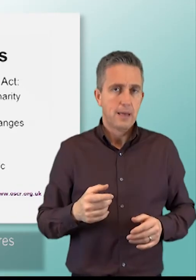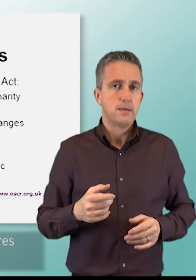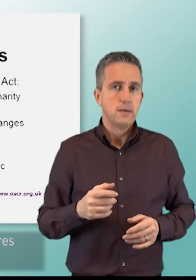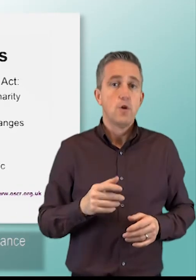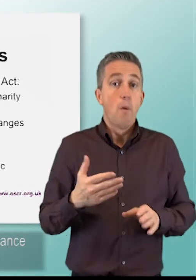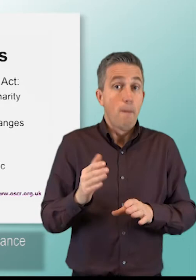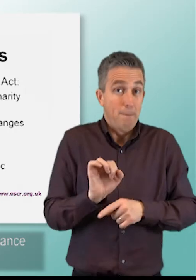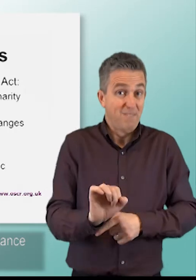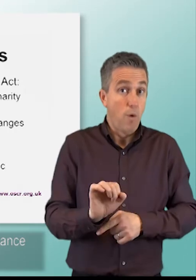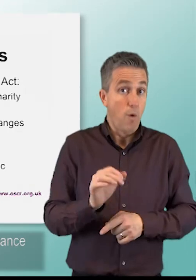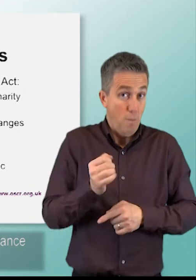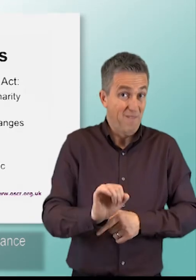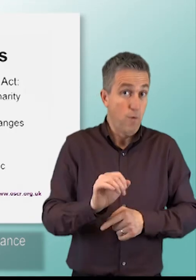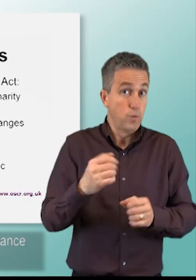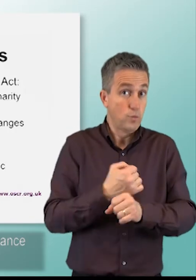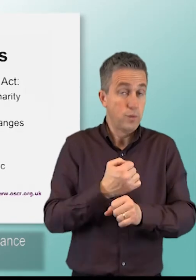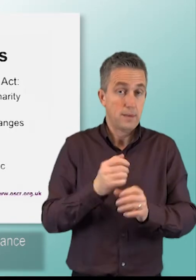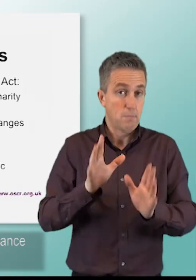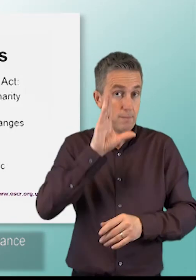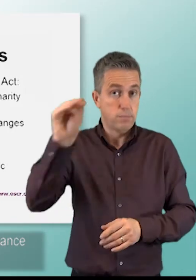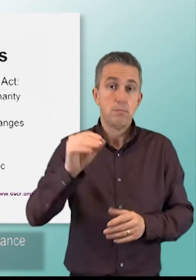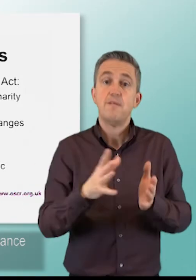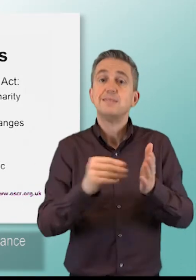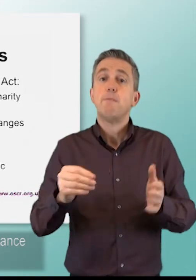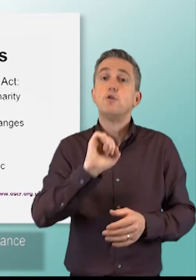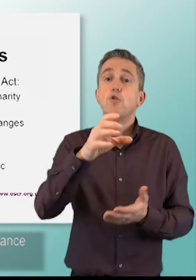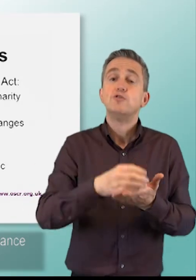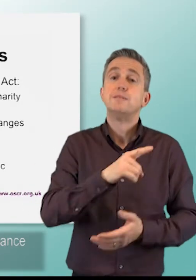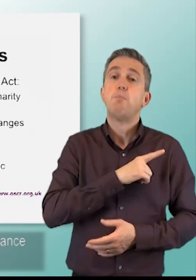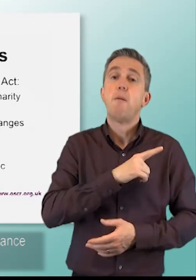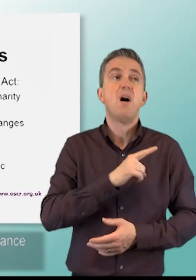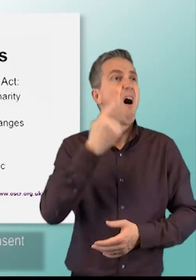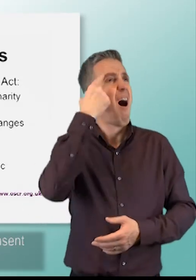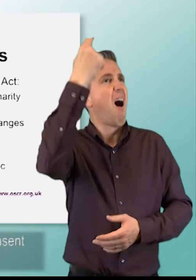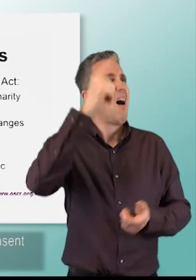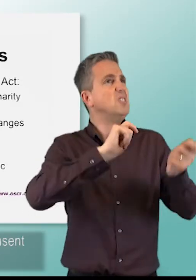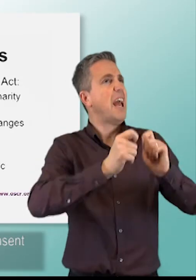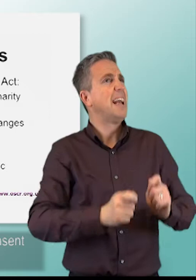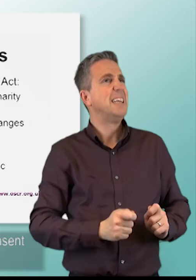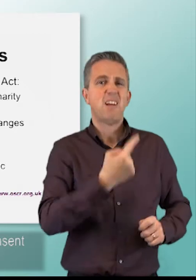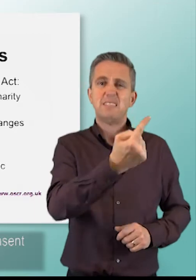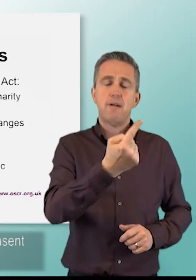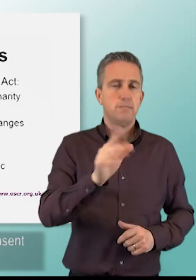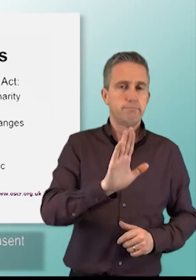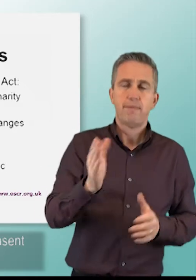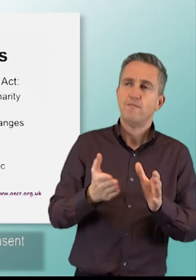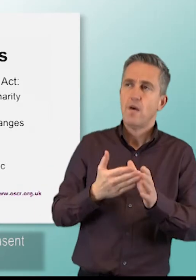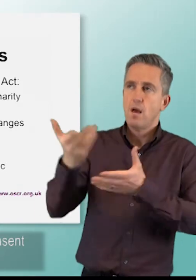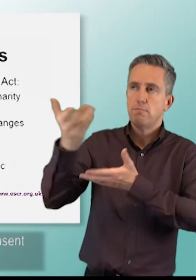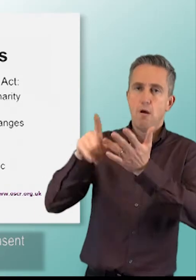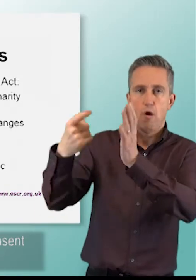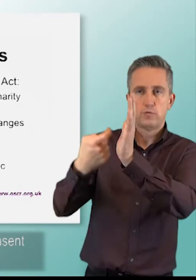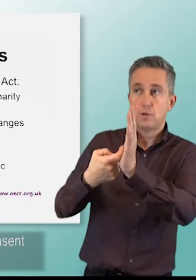from OSCA before they take certain actions. I mentioned earlier, for instance, that you can't change your charity's purposes of your own volition. You have to seek consent